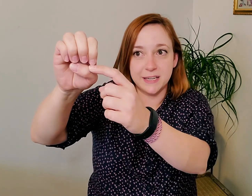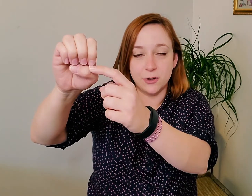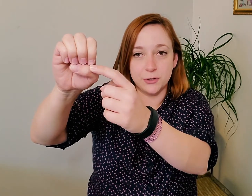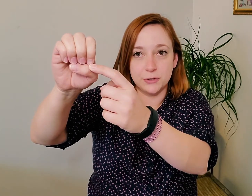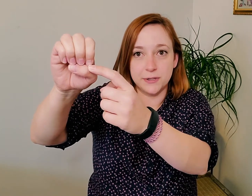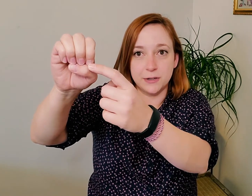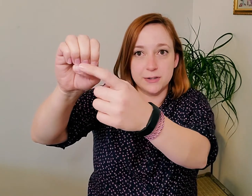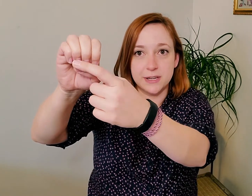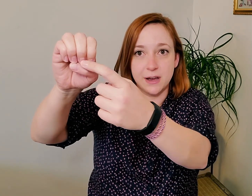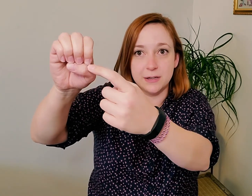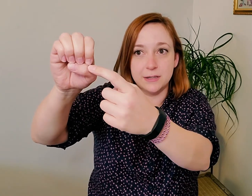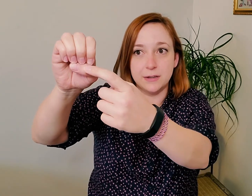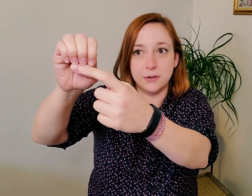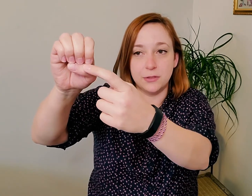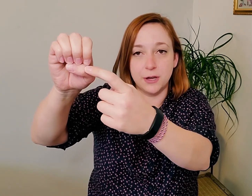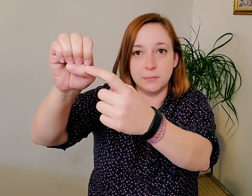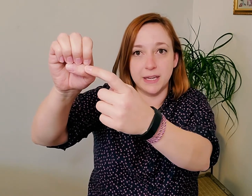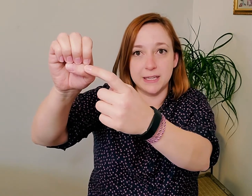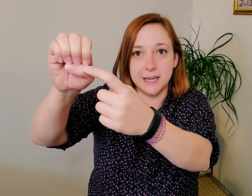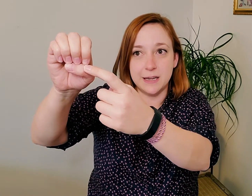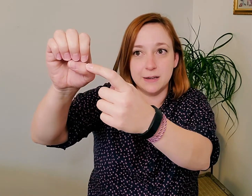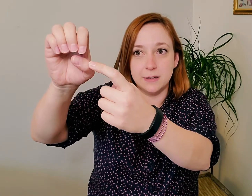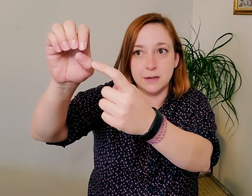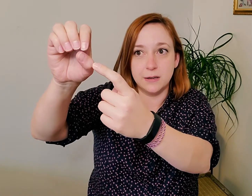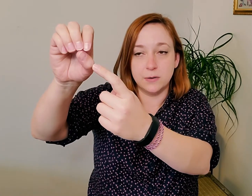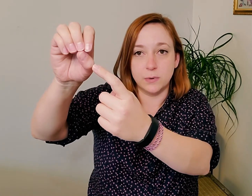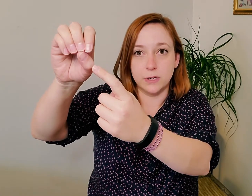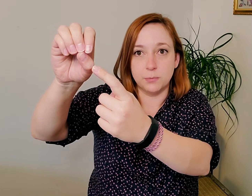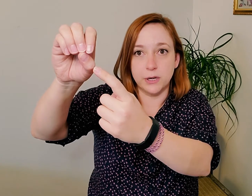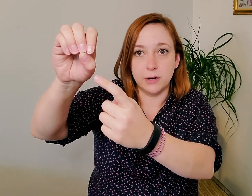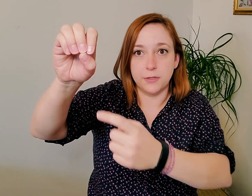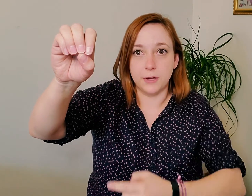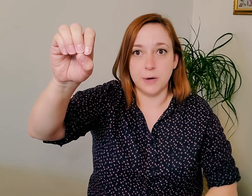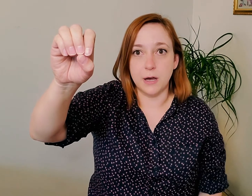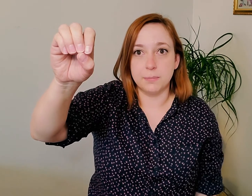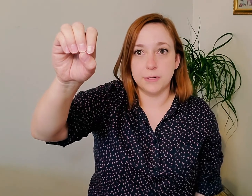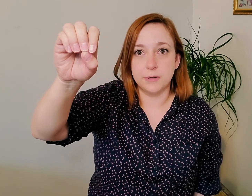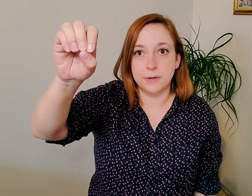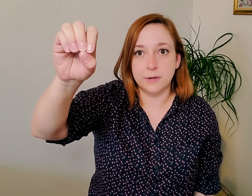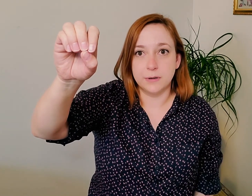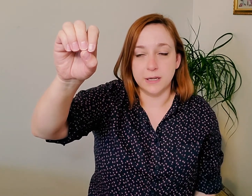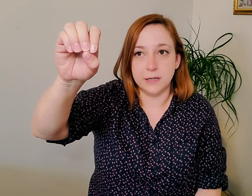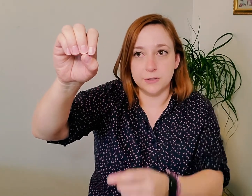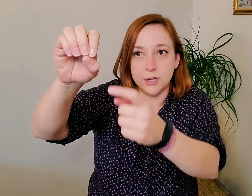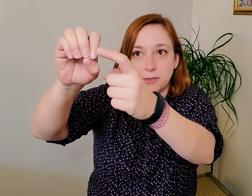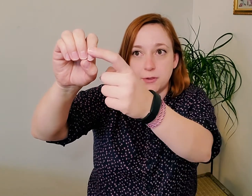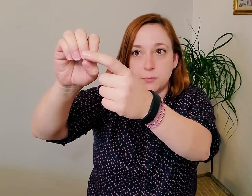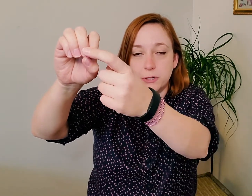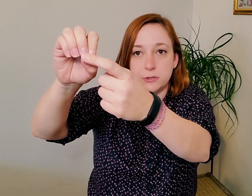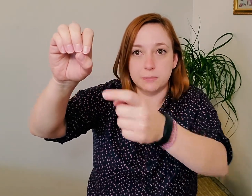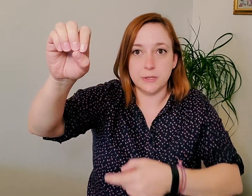your fingers on your thumb like an E, we're going to bring our thumb up and touch either the pointer or middle